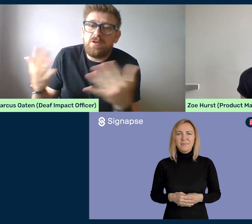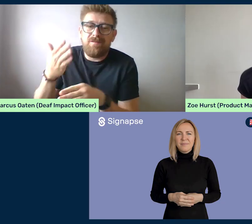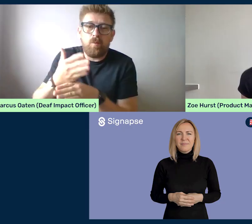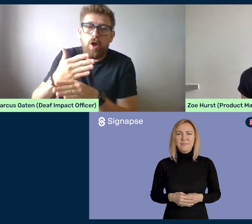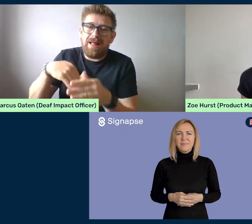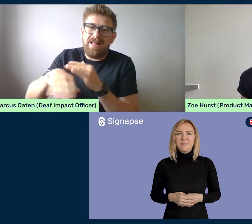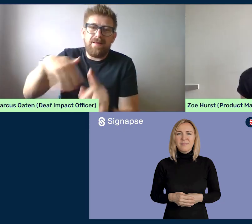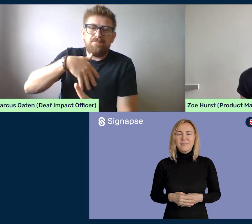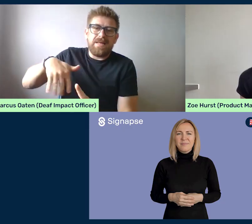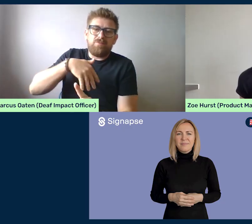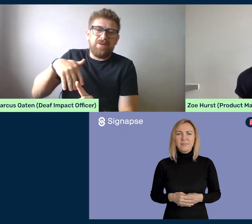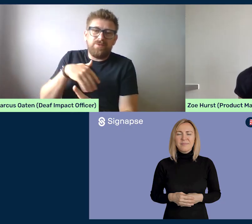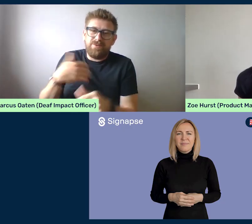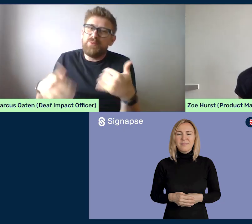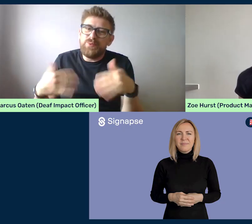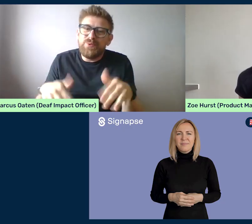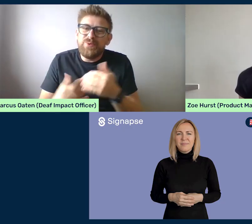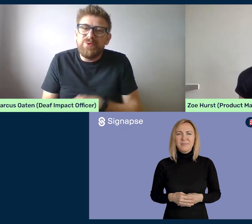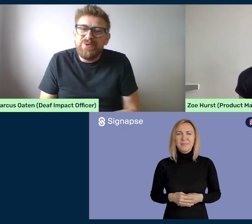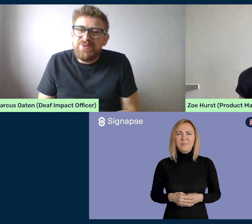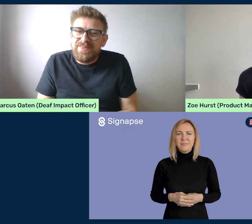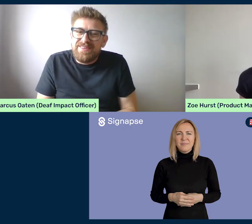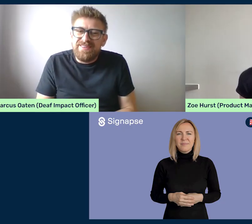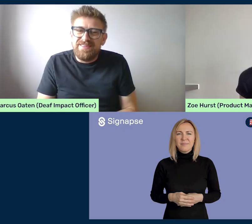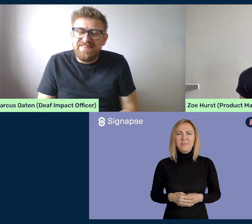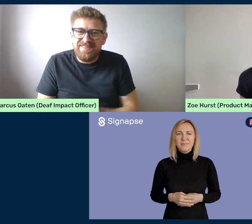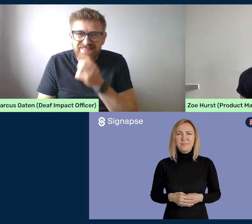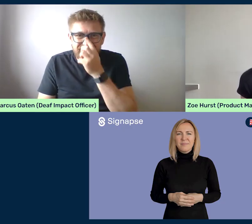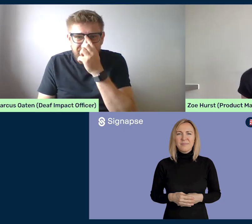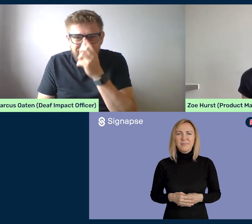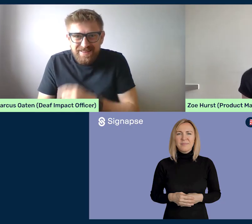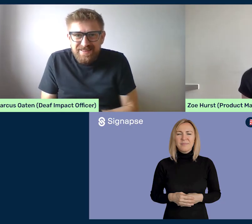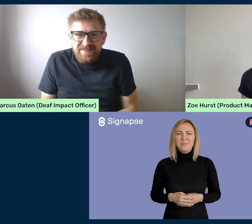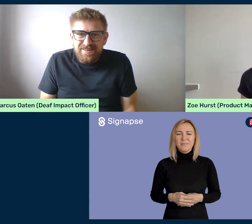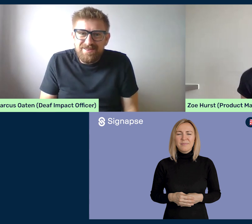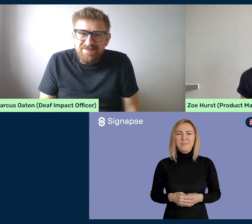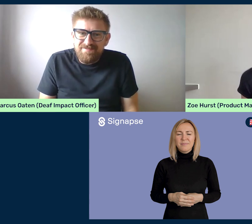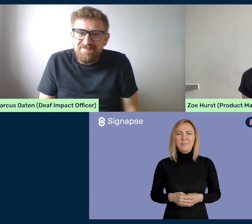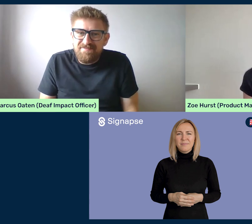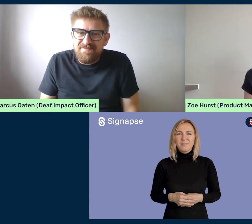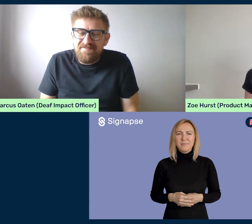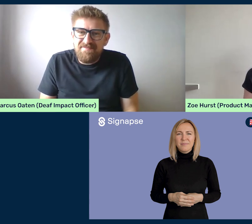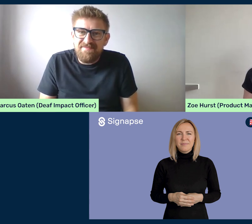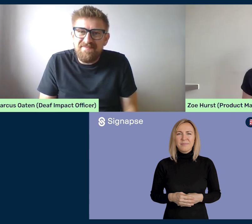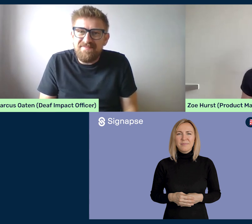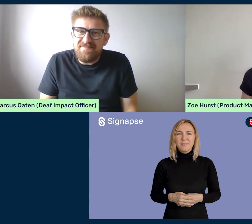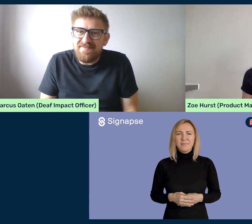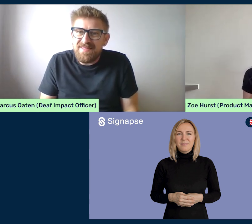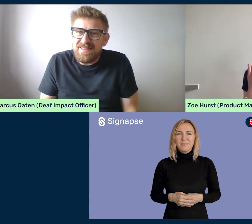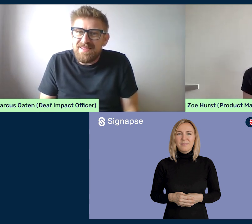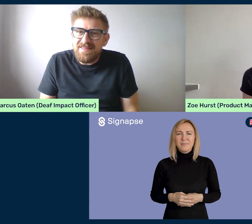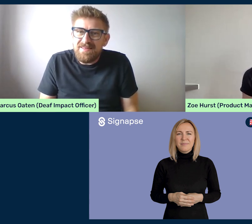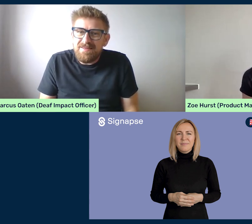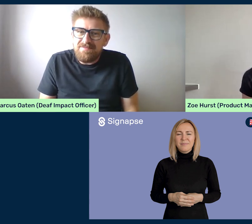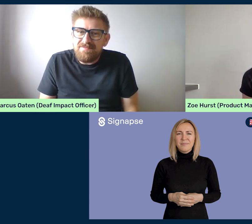in the background. And there is a lot of work that goes on in the background, but we're able to do it because of that. well, I think it